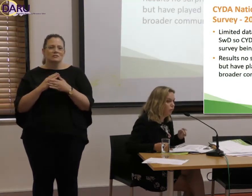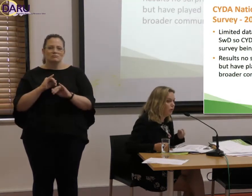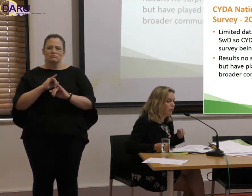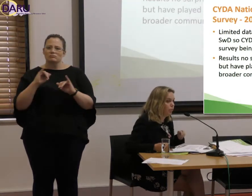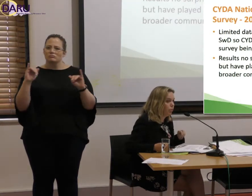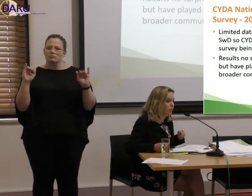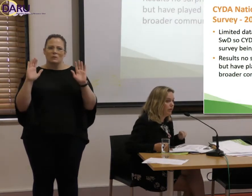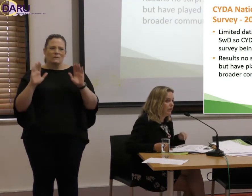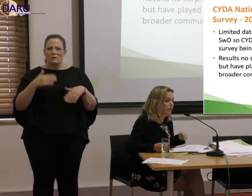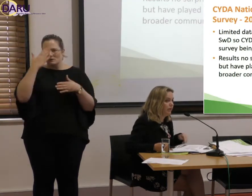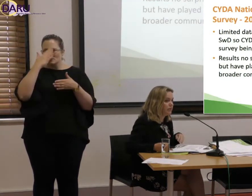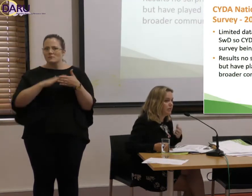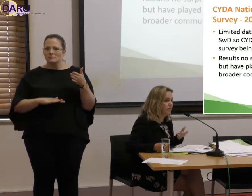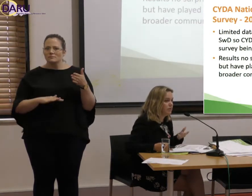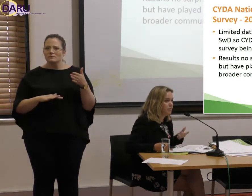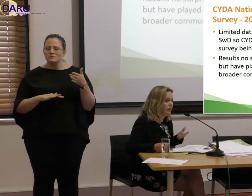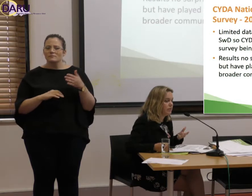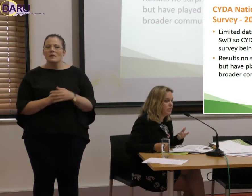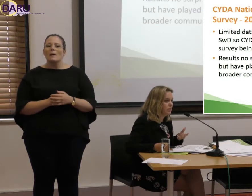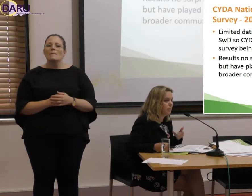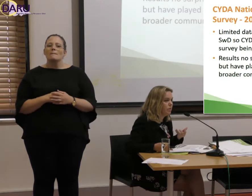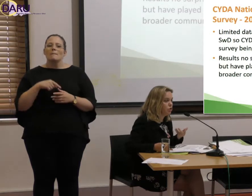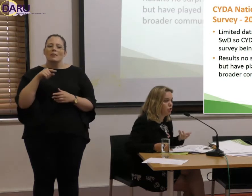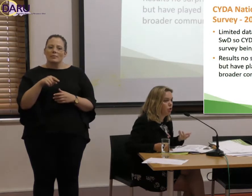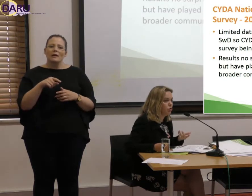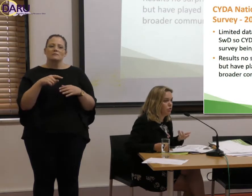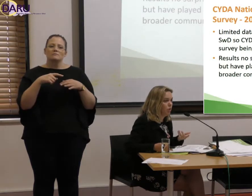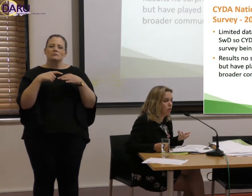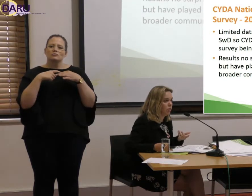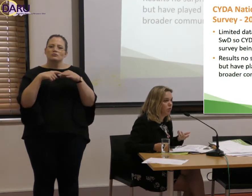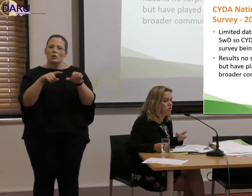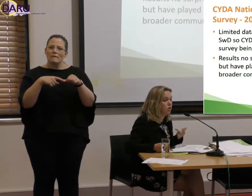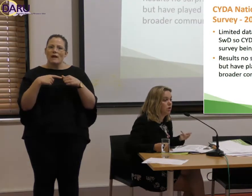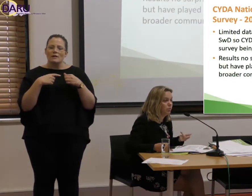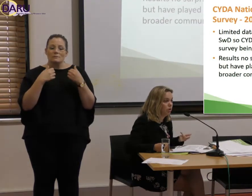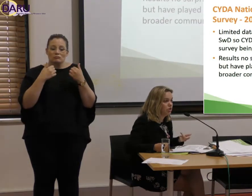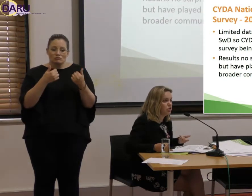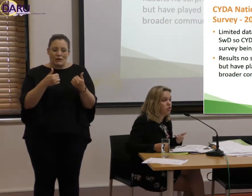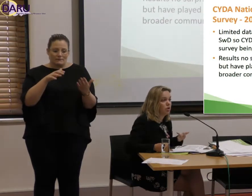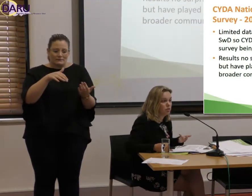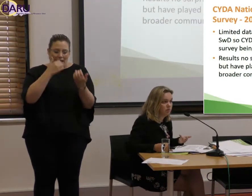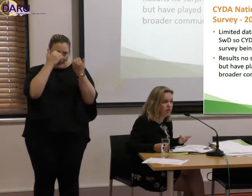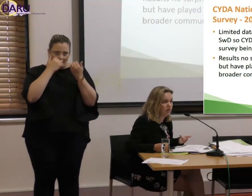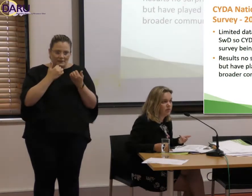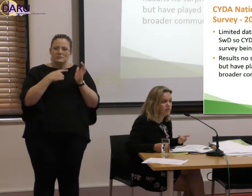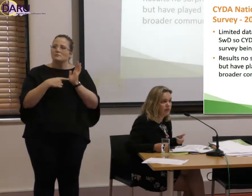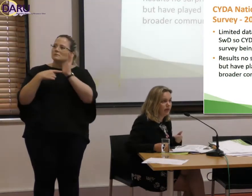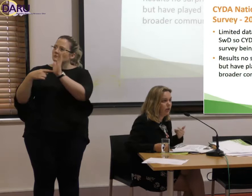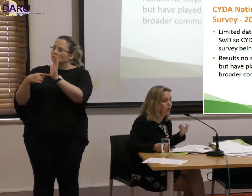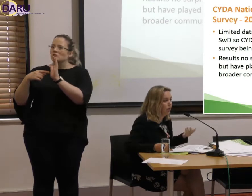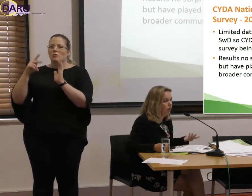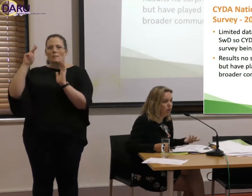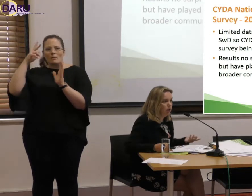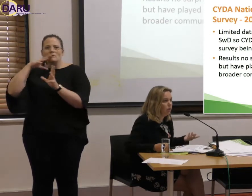they've been really important in giving us an evidence base to go to the wider community, to go to politicians, to go to the media and